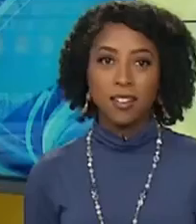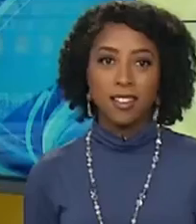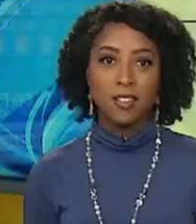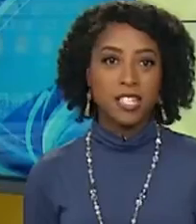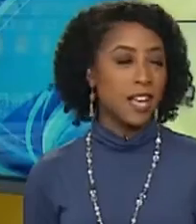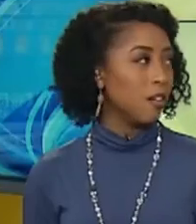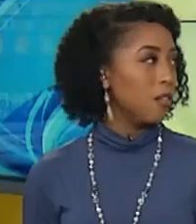you can tell.